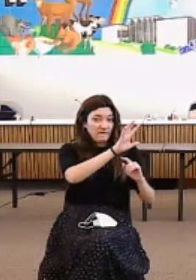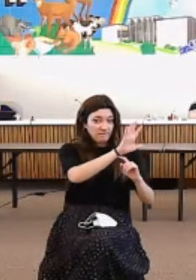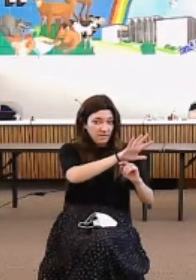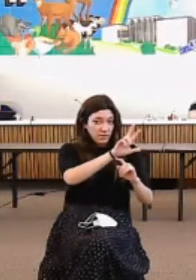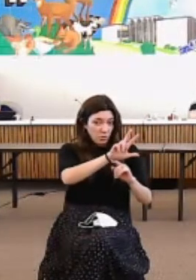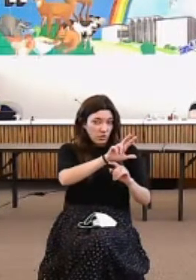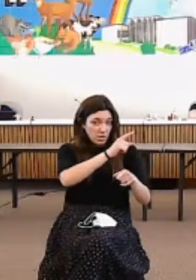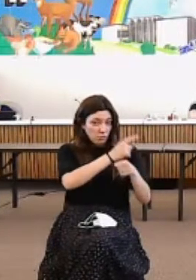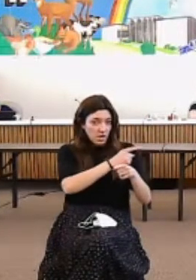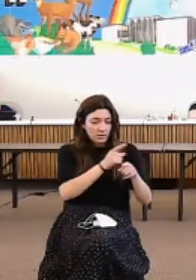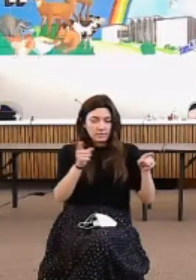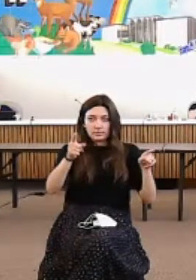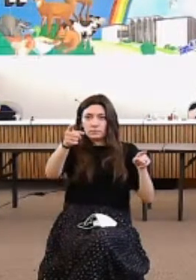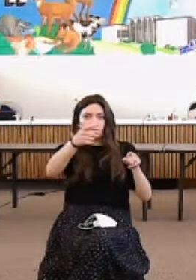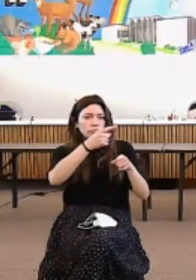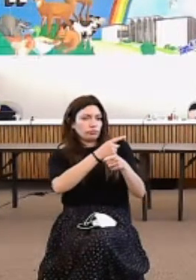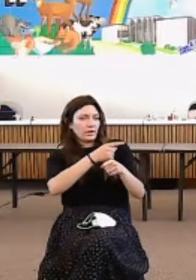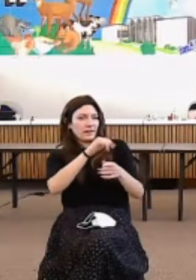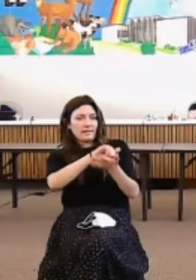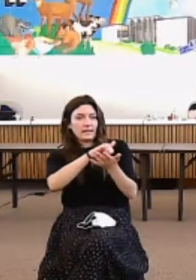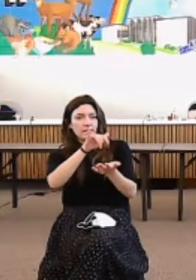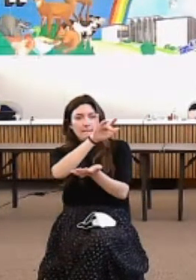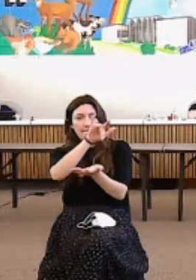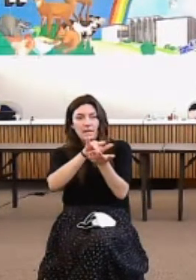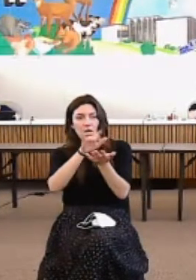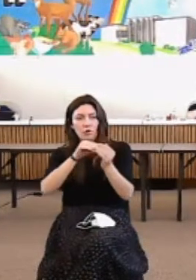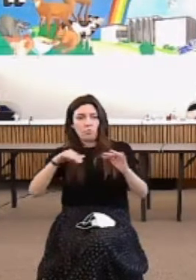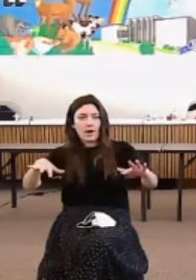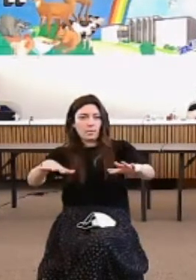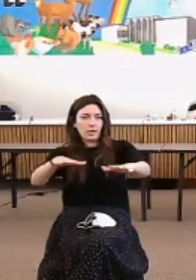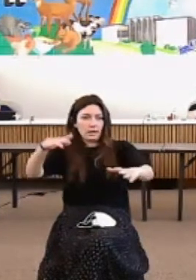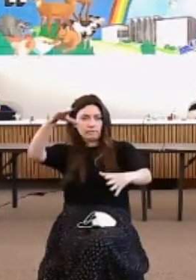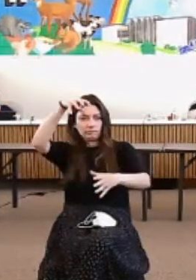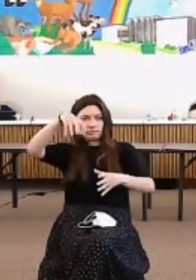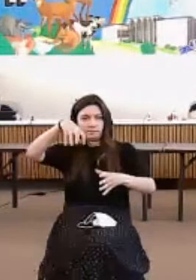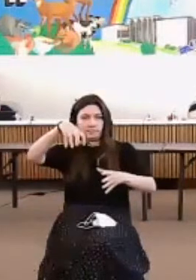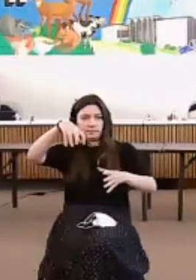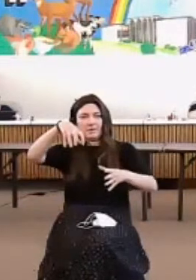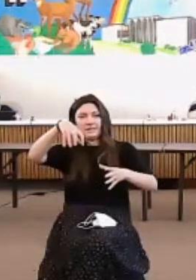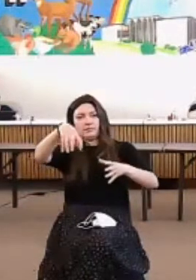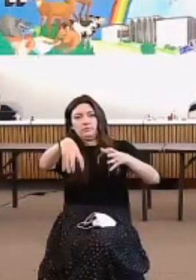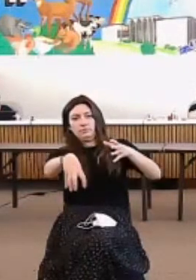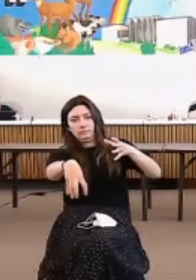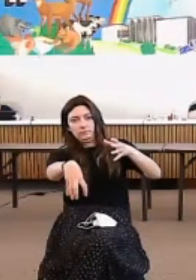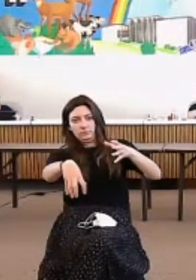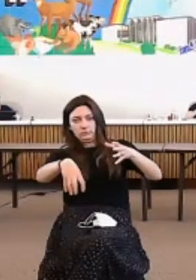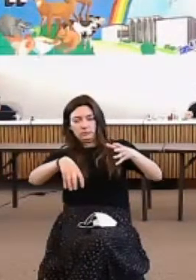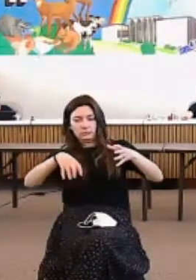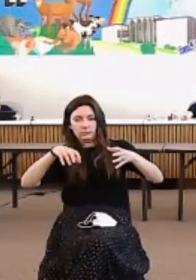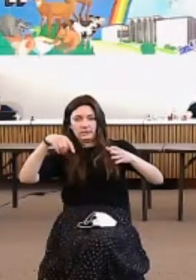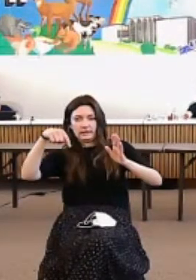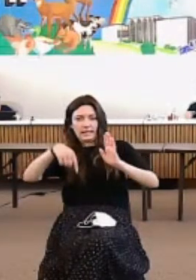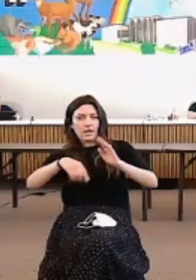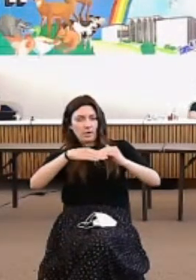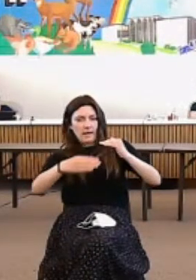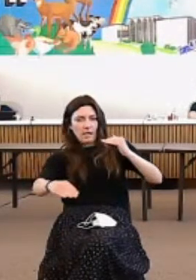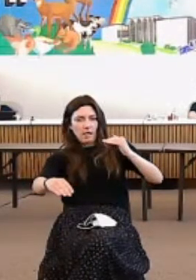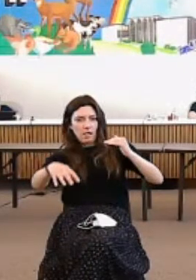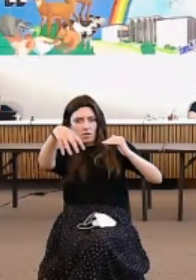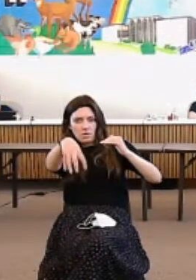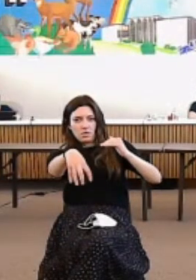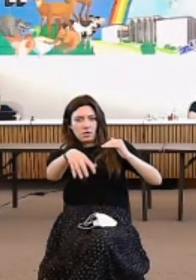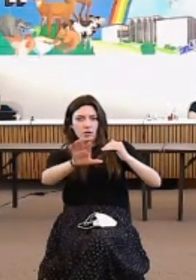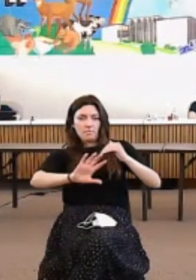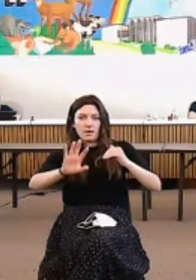that's sort of in the middle of the property. So it's significantly, downhill, if you will. Right. That property drops approximately 100